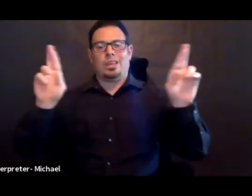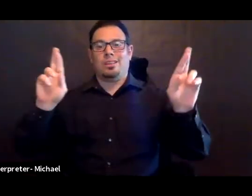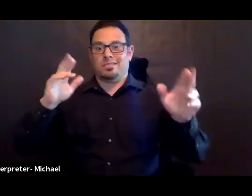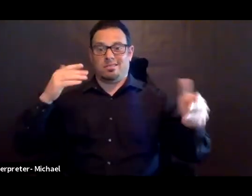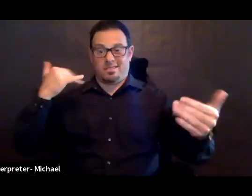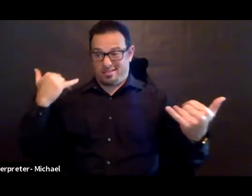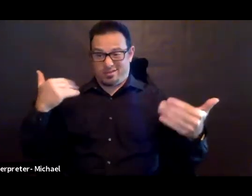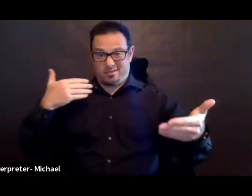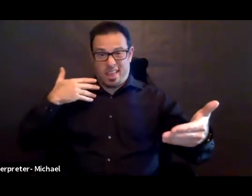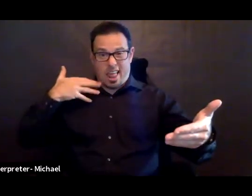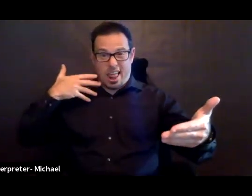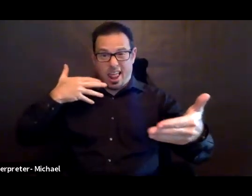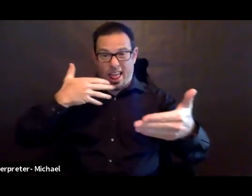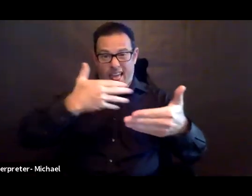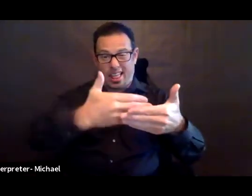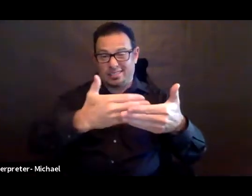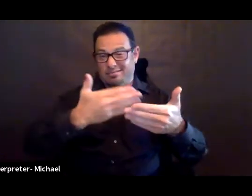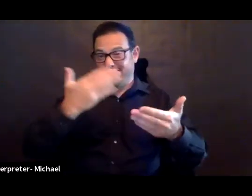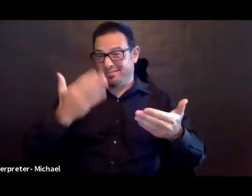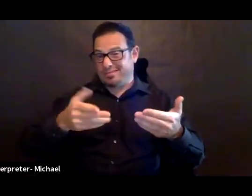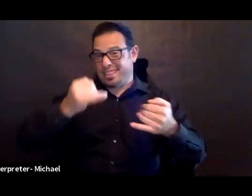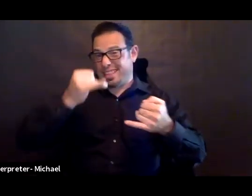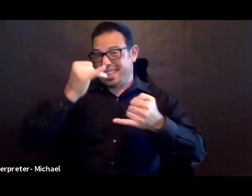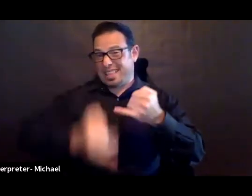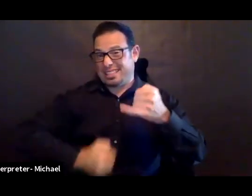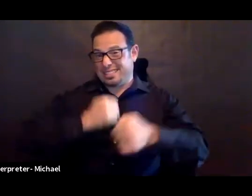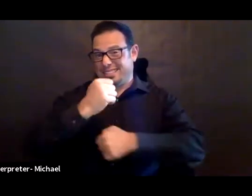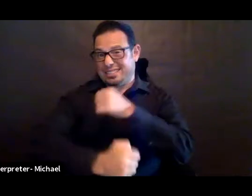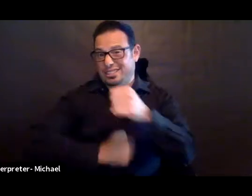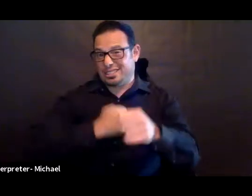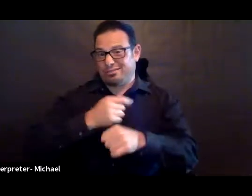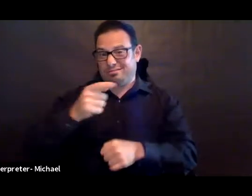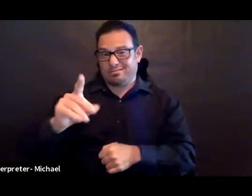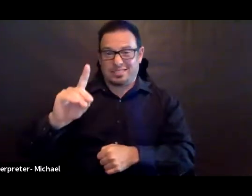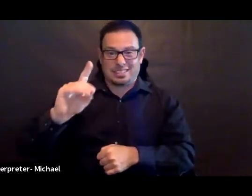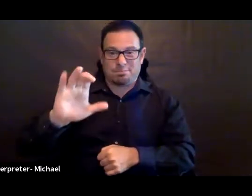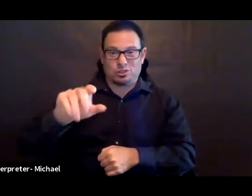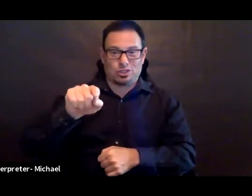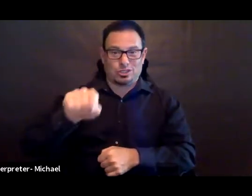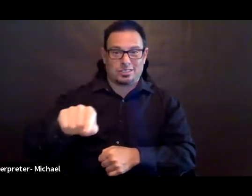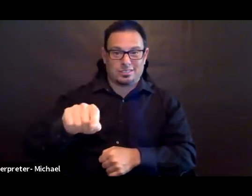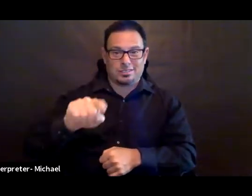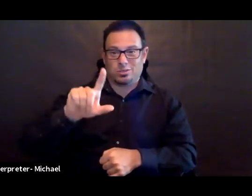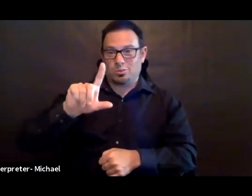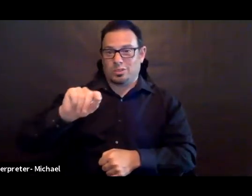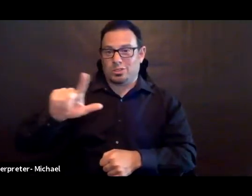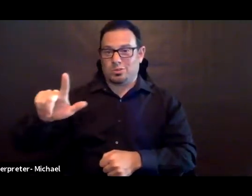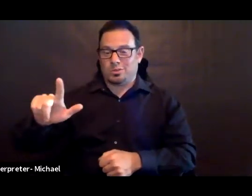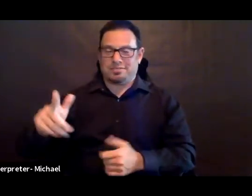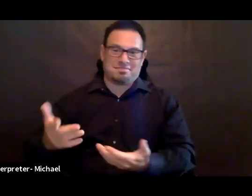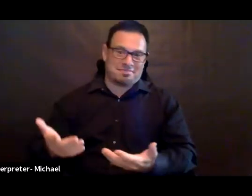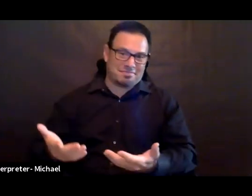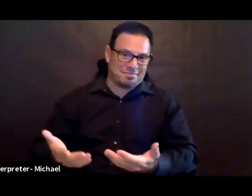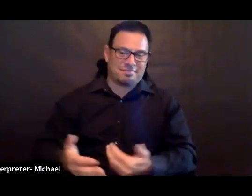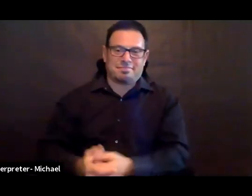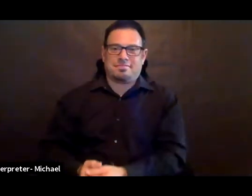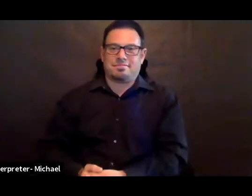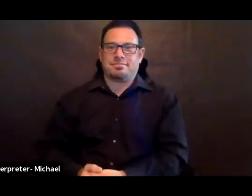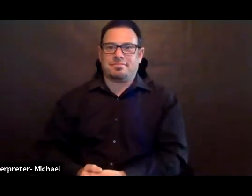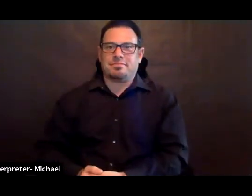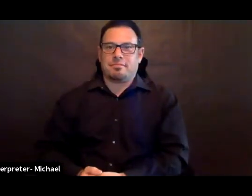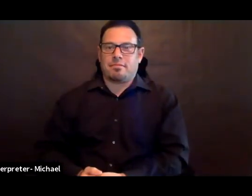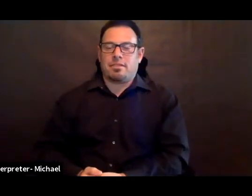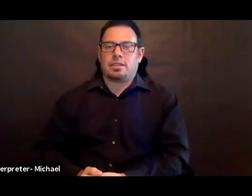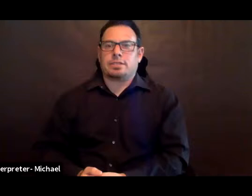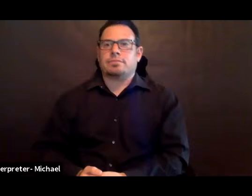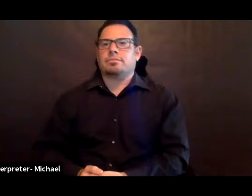that is expected to happen toward the end of the year or into early 2022. And with that, I'll turn it back